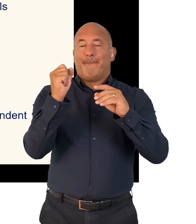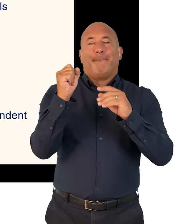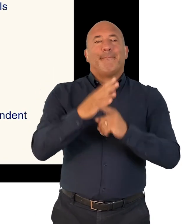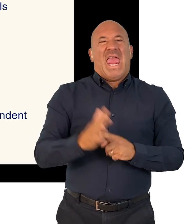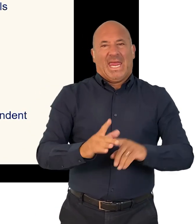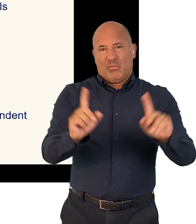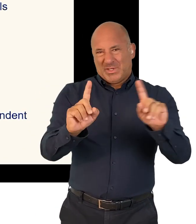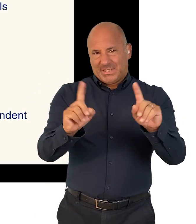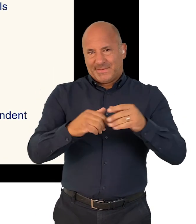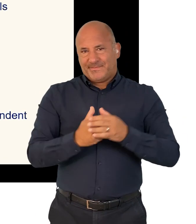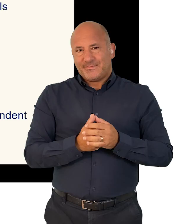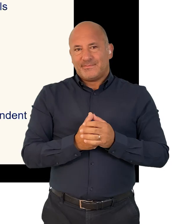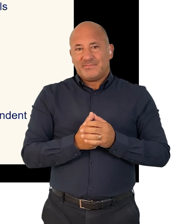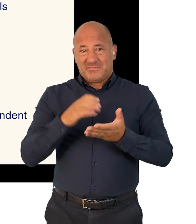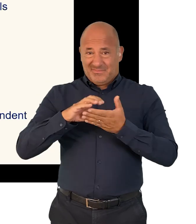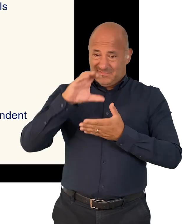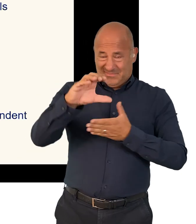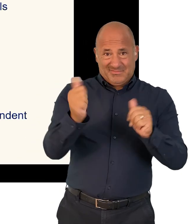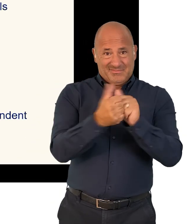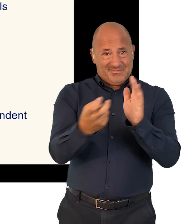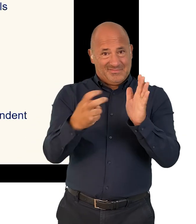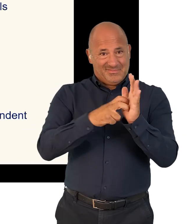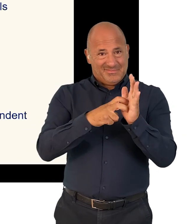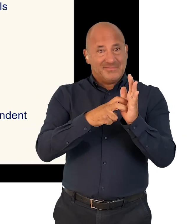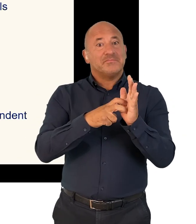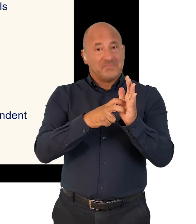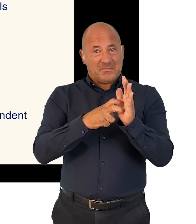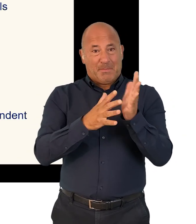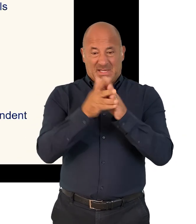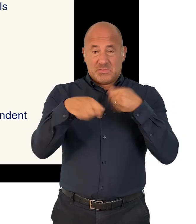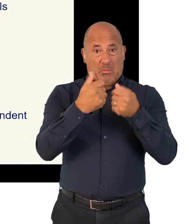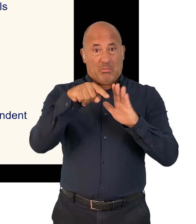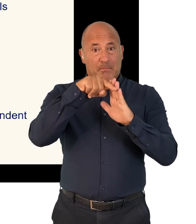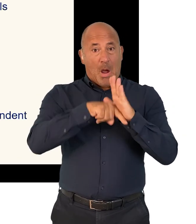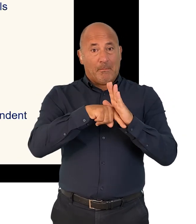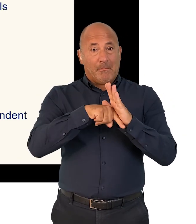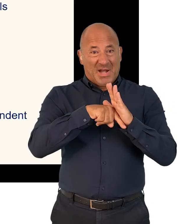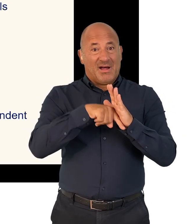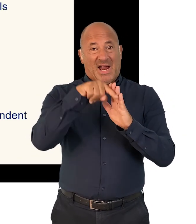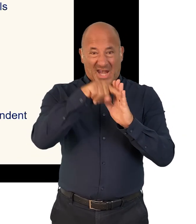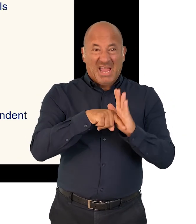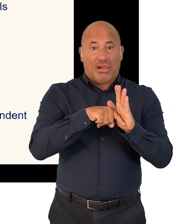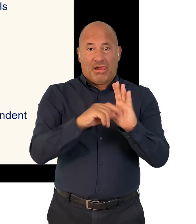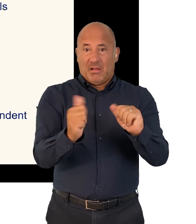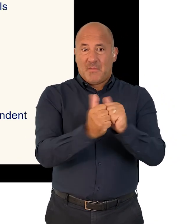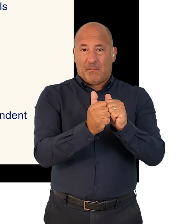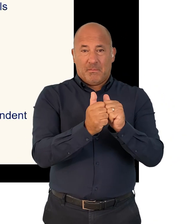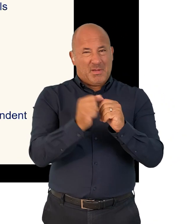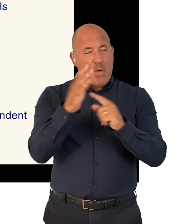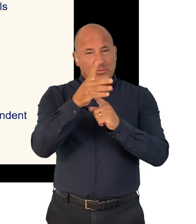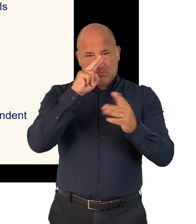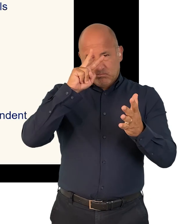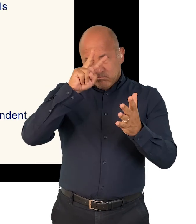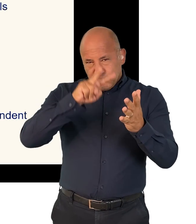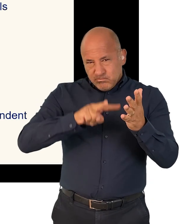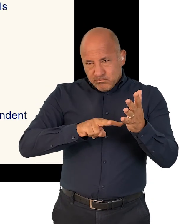next steps are that the grant agreement will be issued. Now, this is a legally binding contract, and it is important to read it carefully